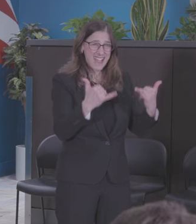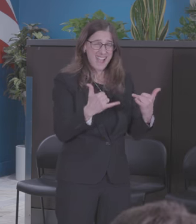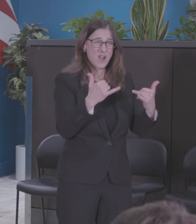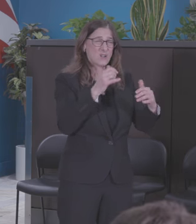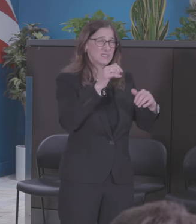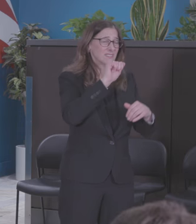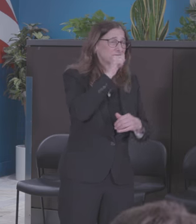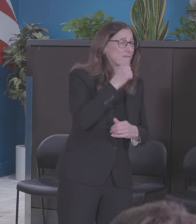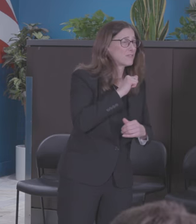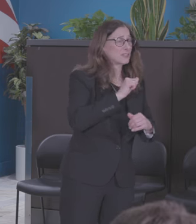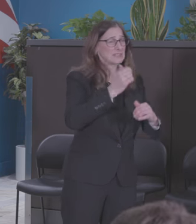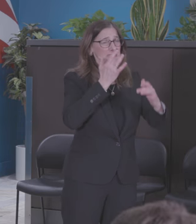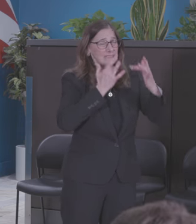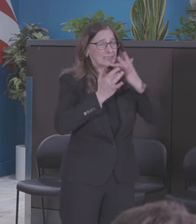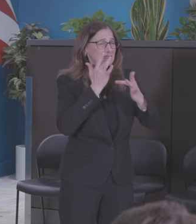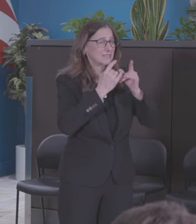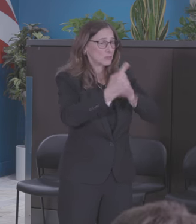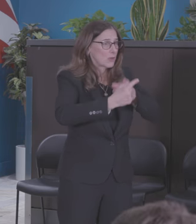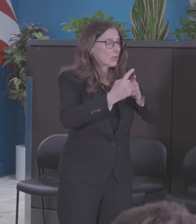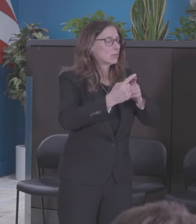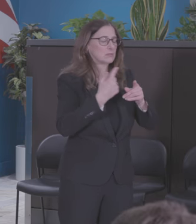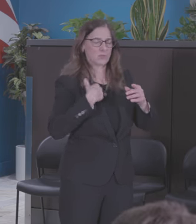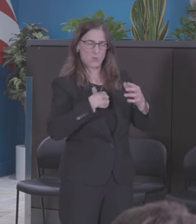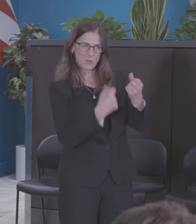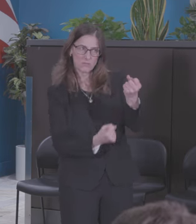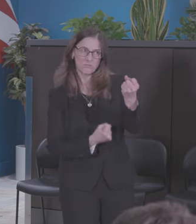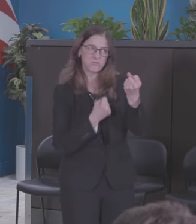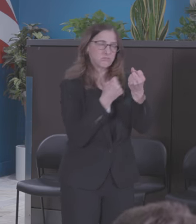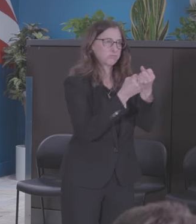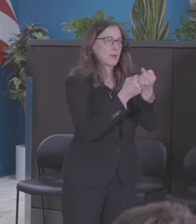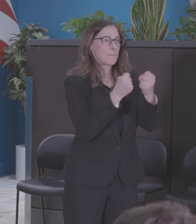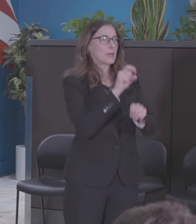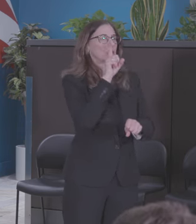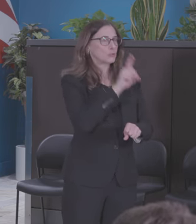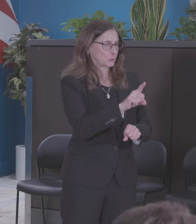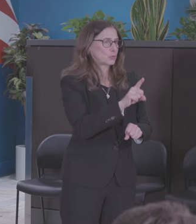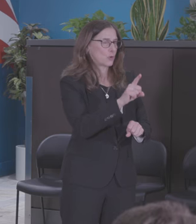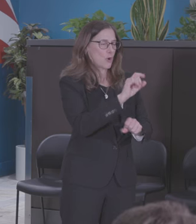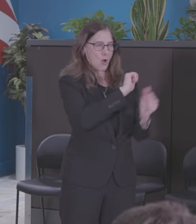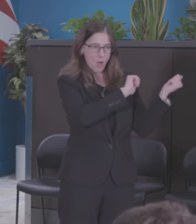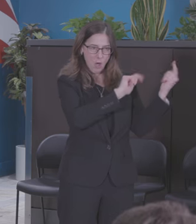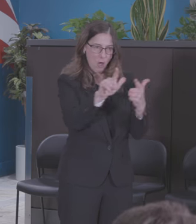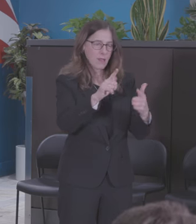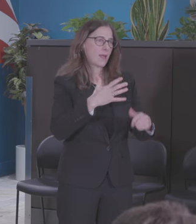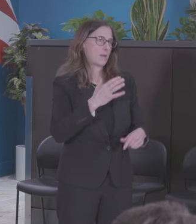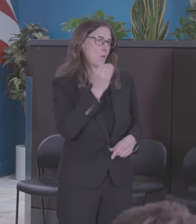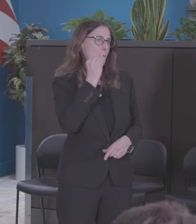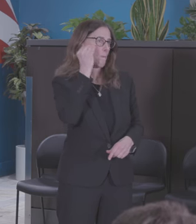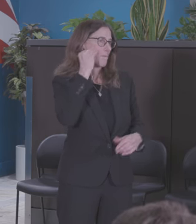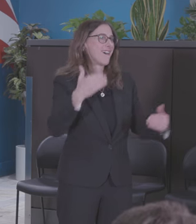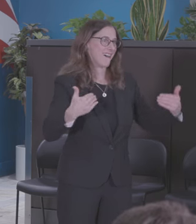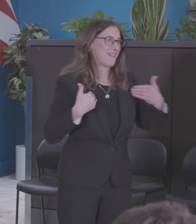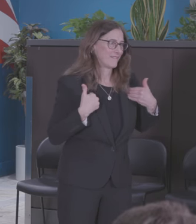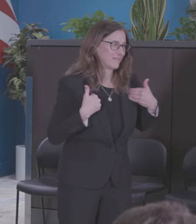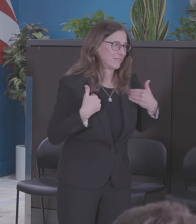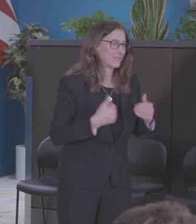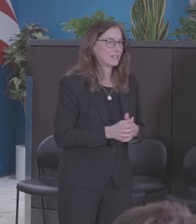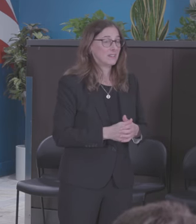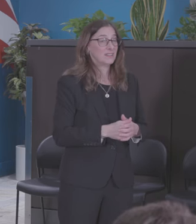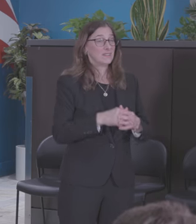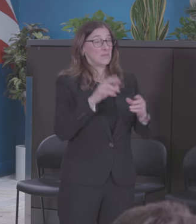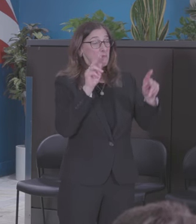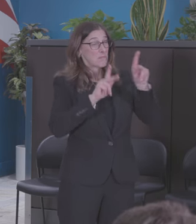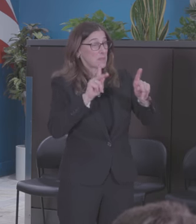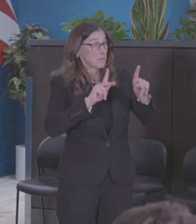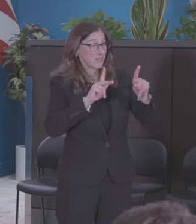Secretary Santiago was appointed was finding a solution to veterans' homelessness. Those conversations,